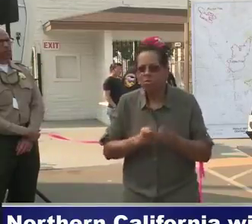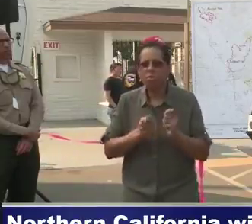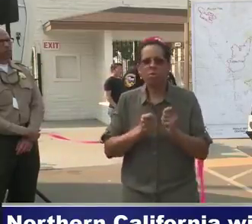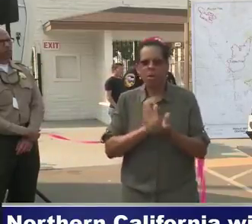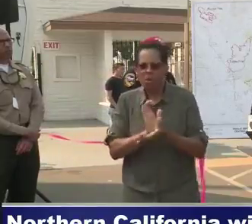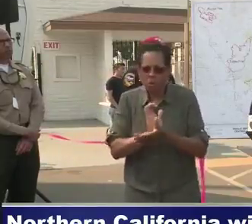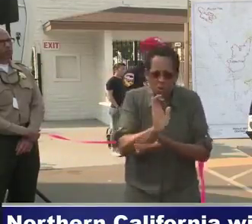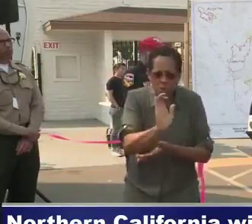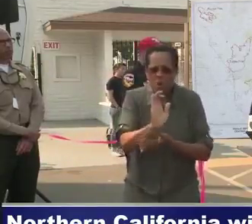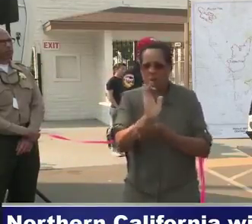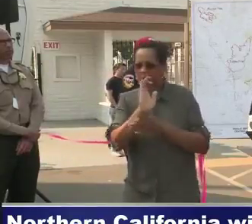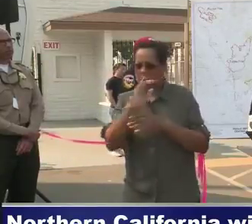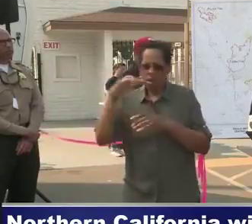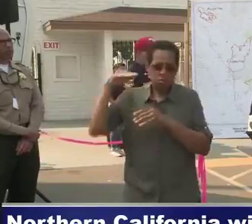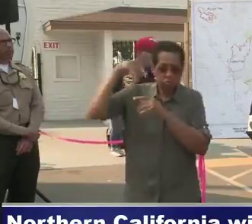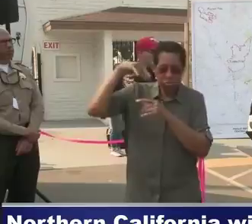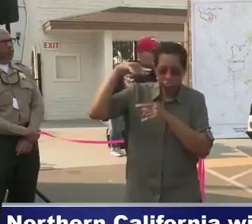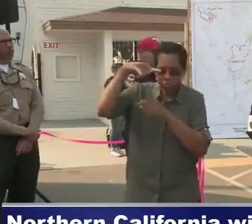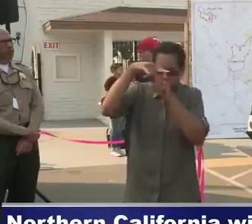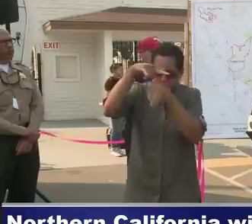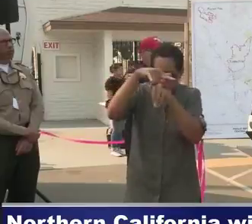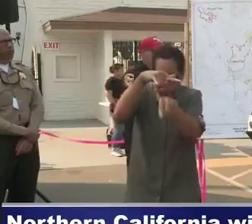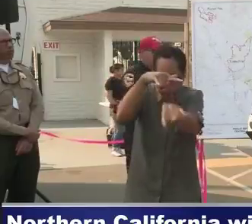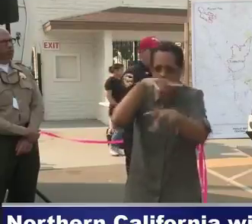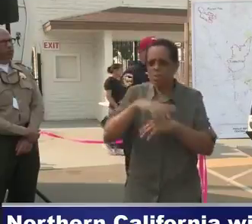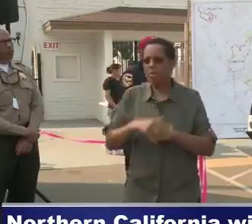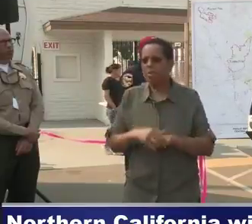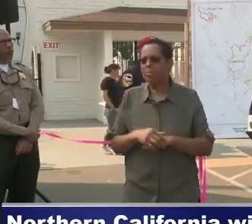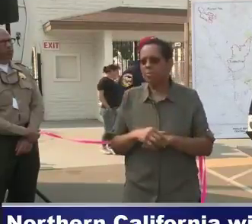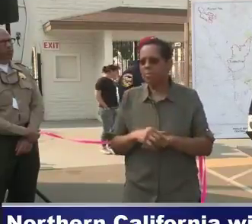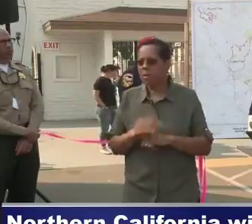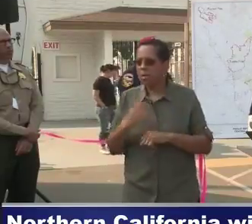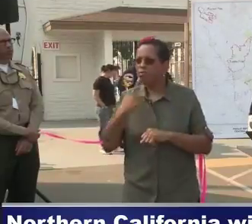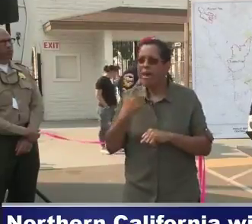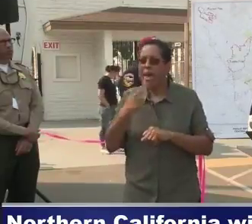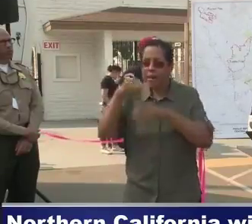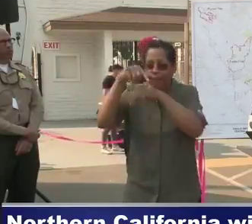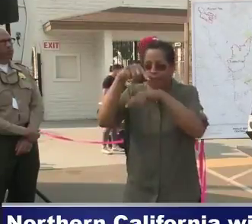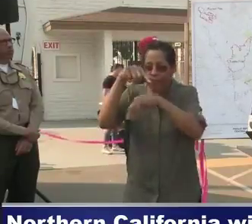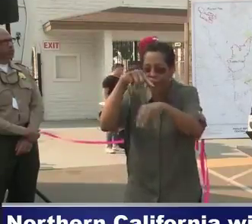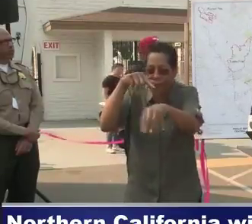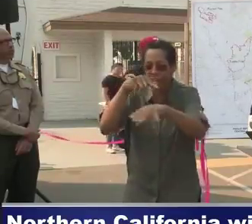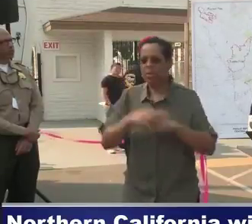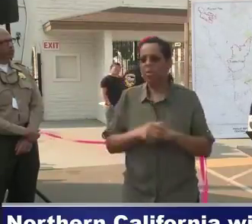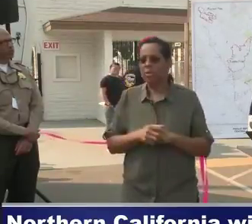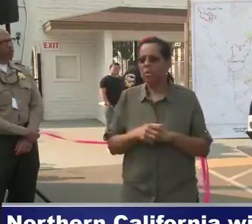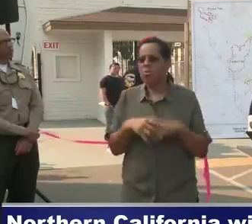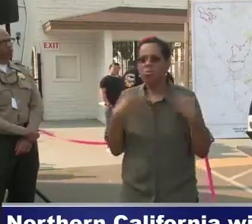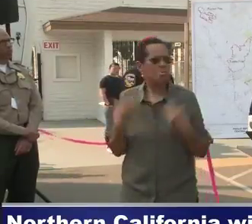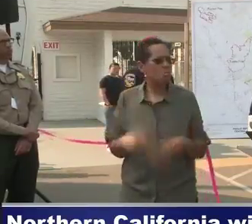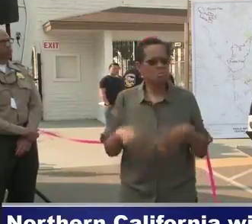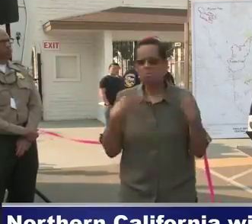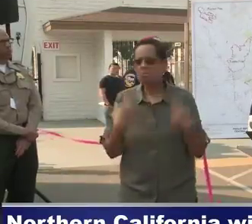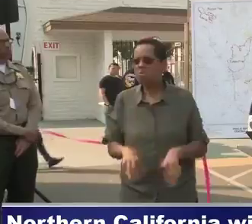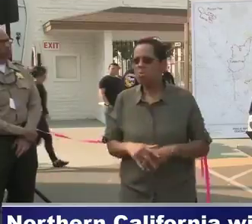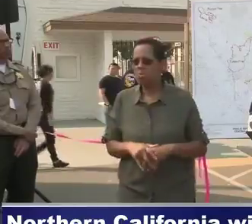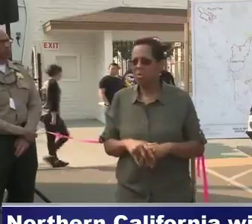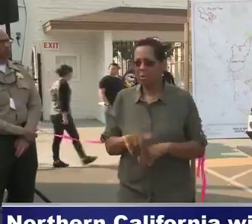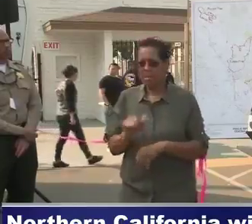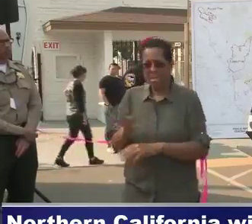our crews in times when the wind's going to come up. And we feel this afternoon the wind is going to come up, and it's going to challenge our crews out